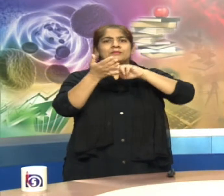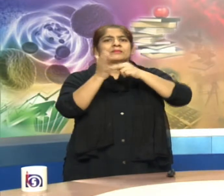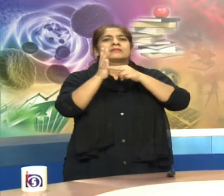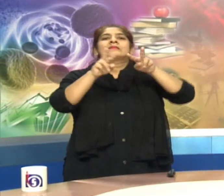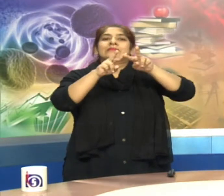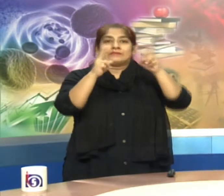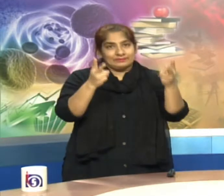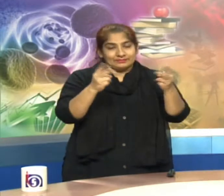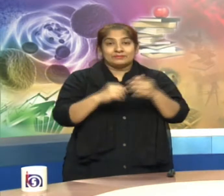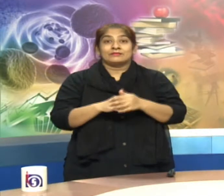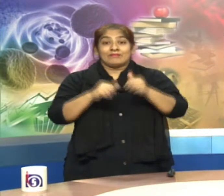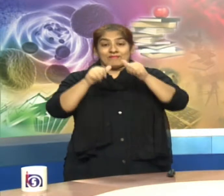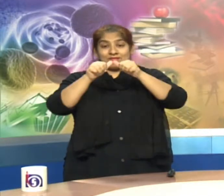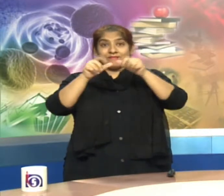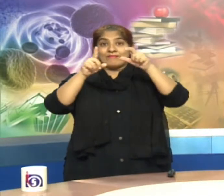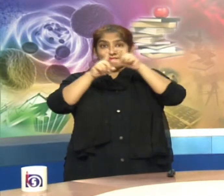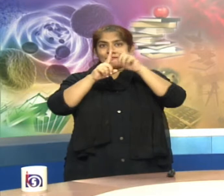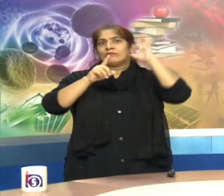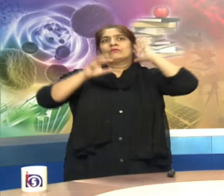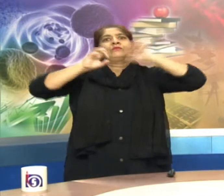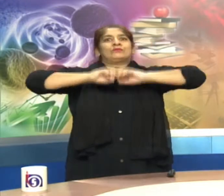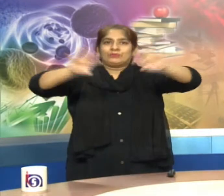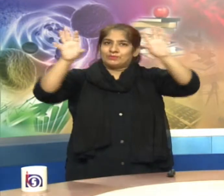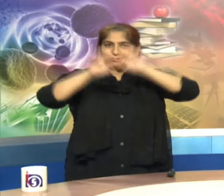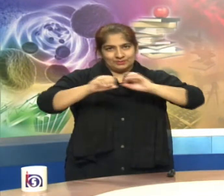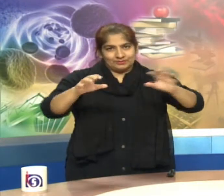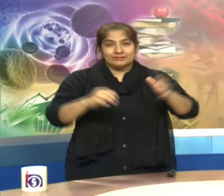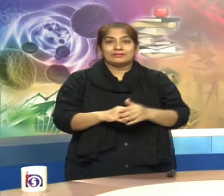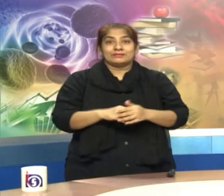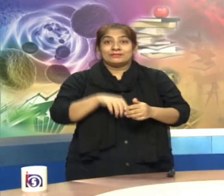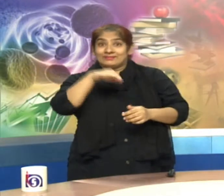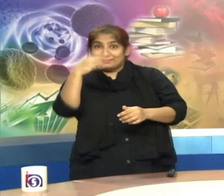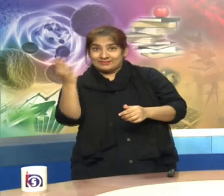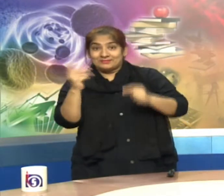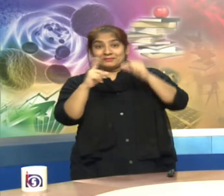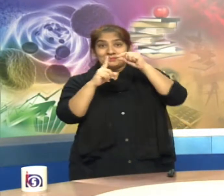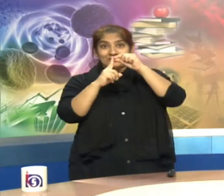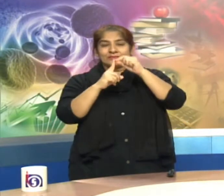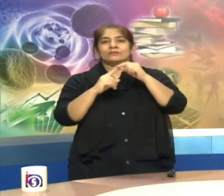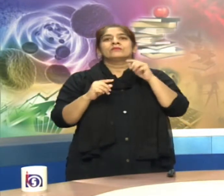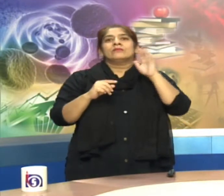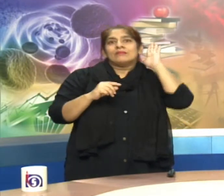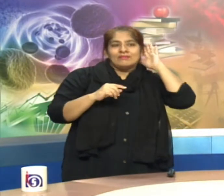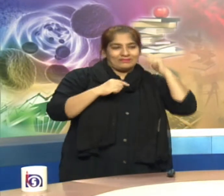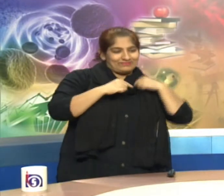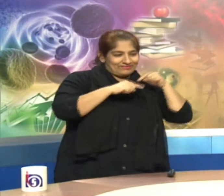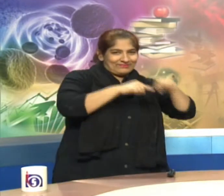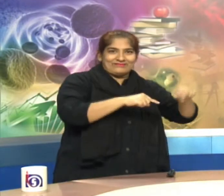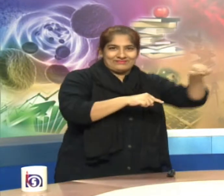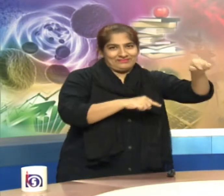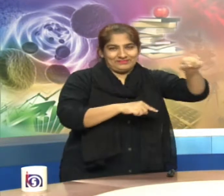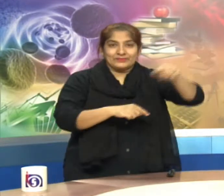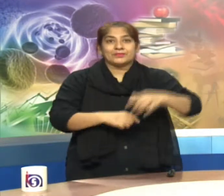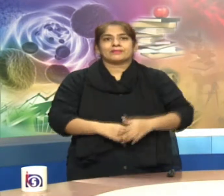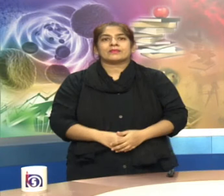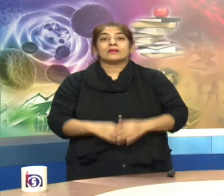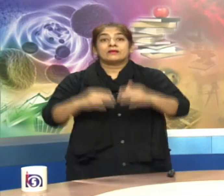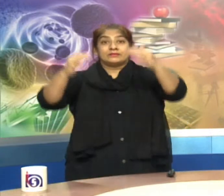You can see another image now on the screen. It is again on the basis of